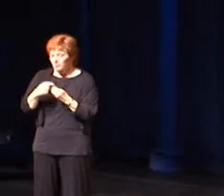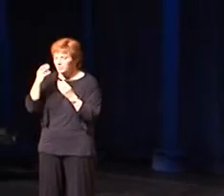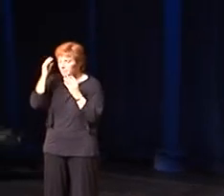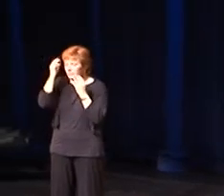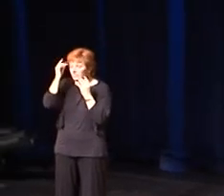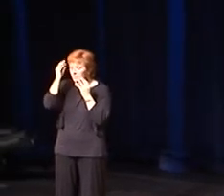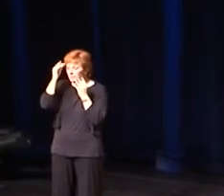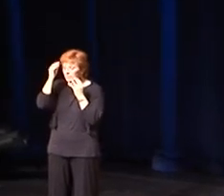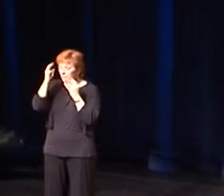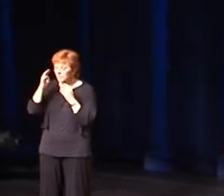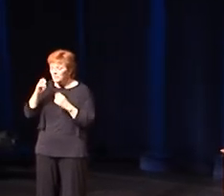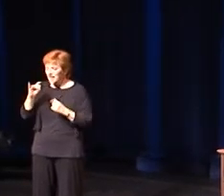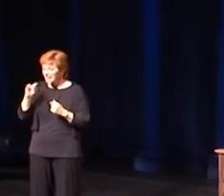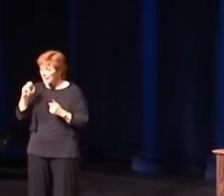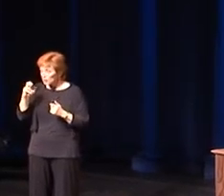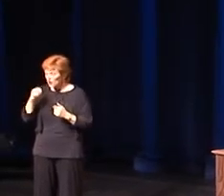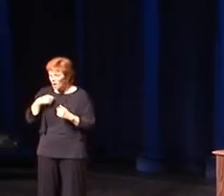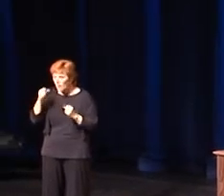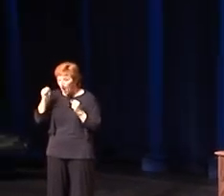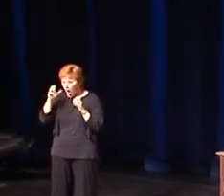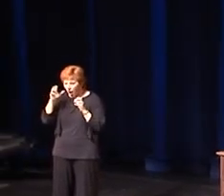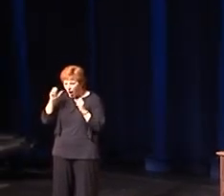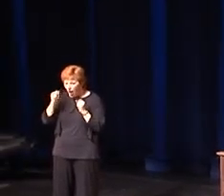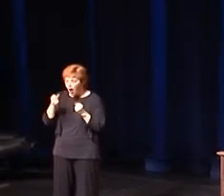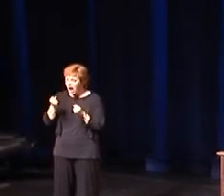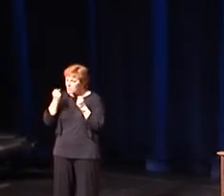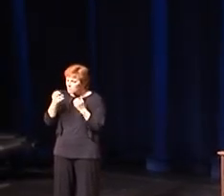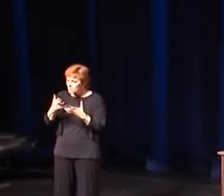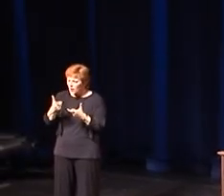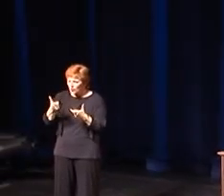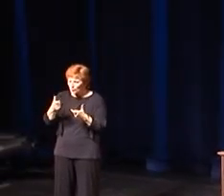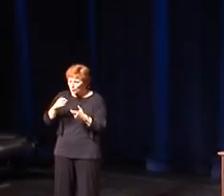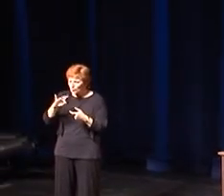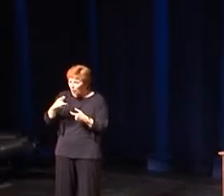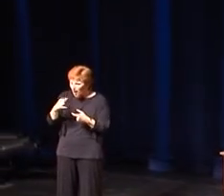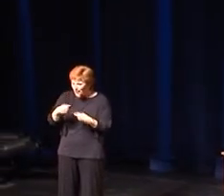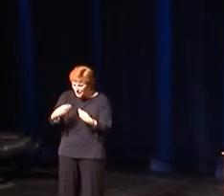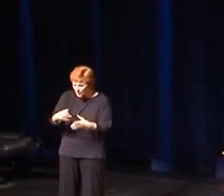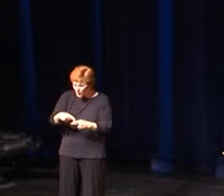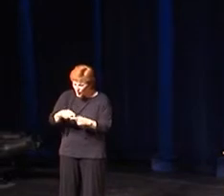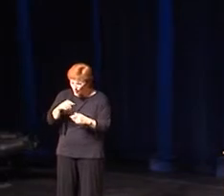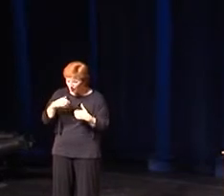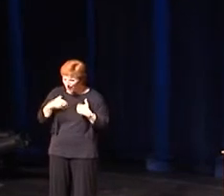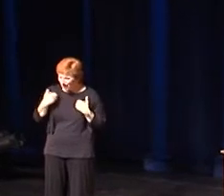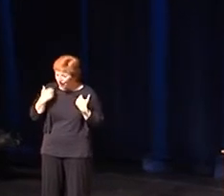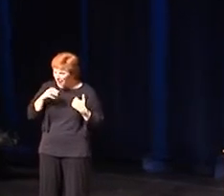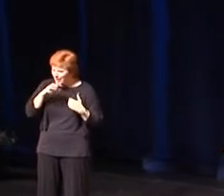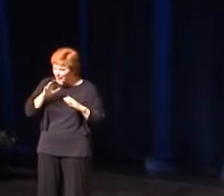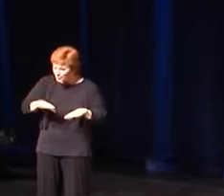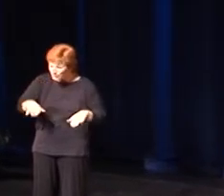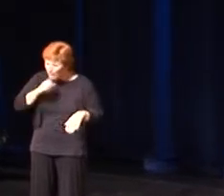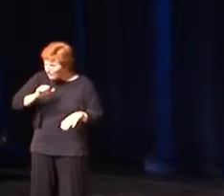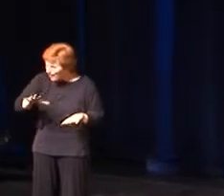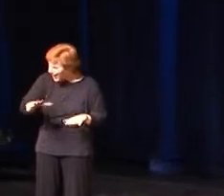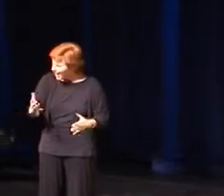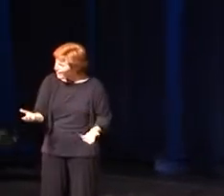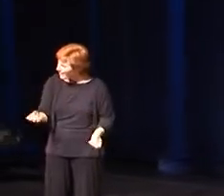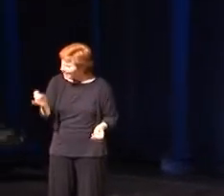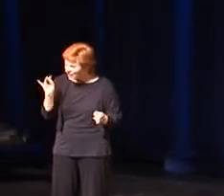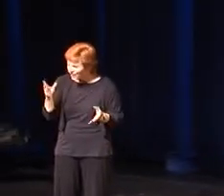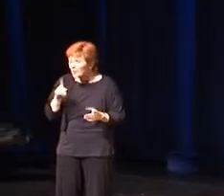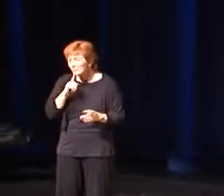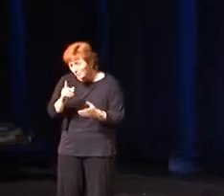I'm absolutely appalled at the amount of powerful drugs given out to 5-year-olds like candy. It is just appalling. Now, there is a place to